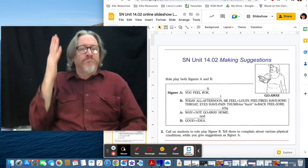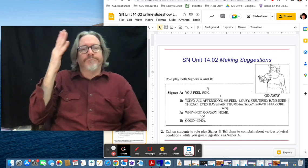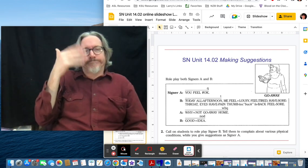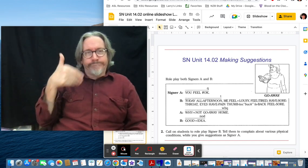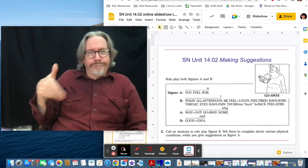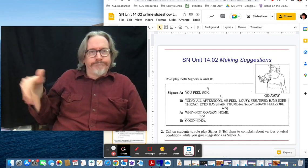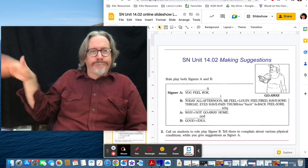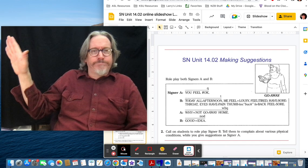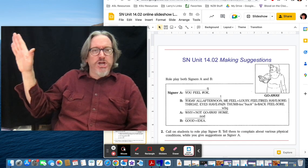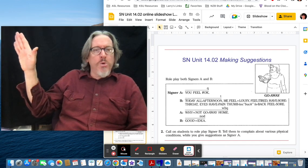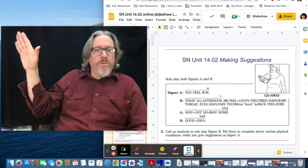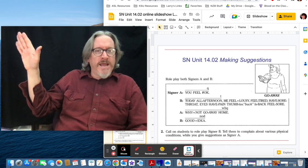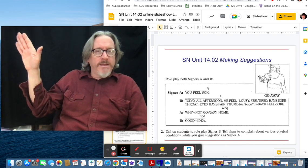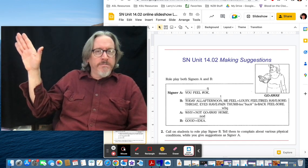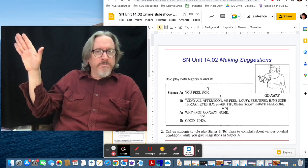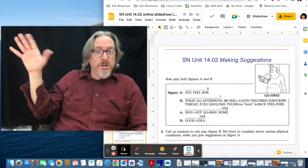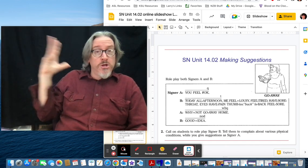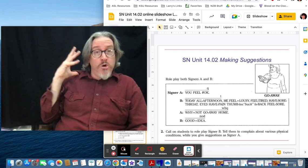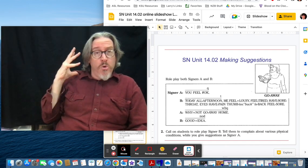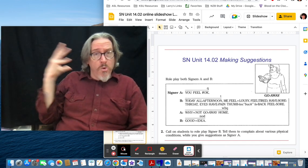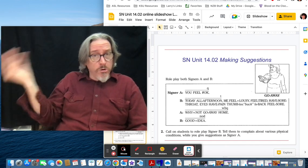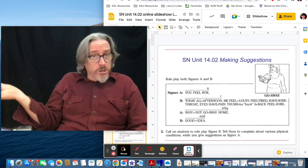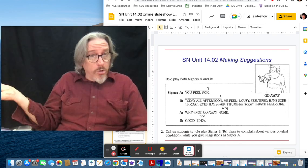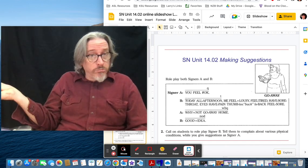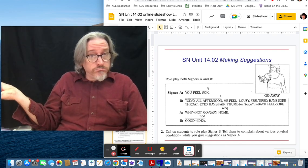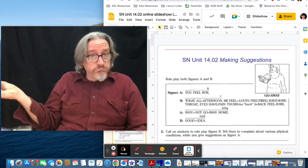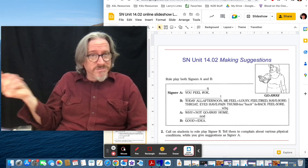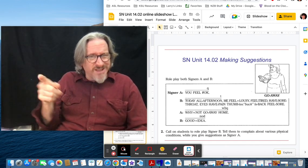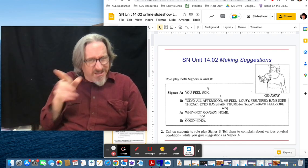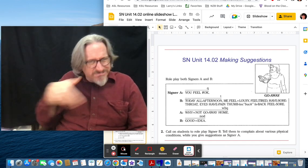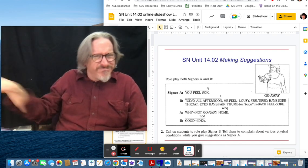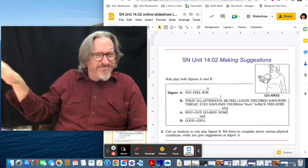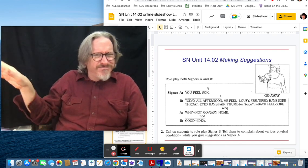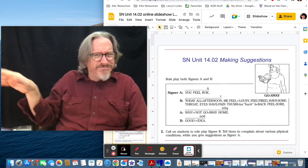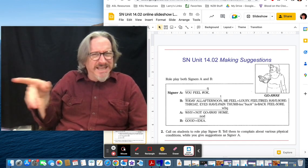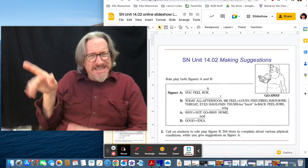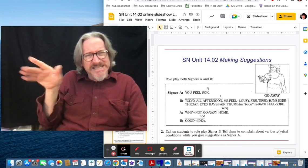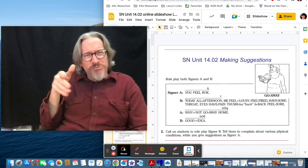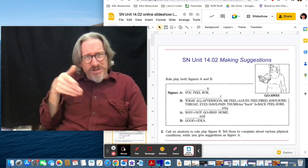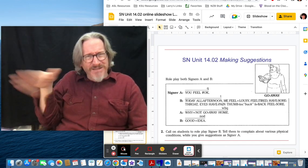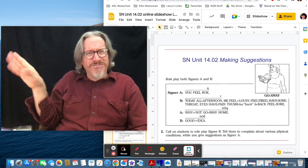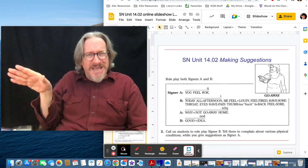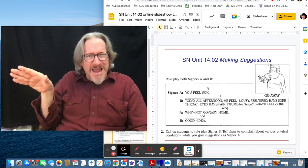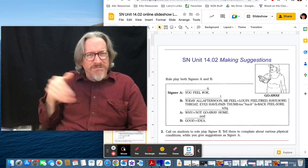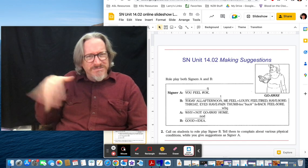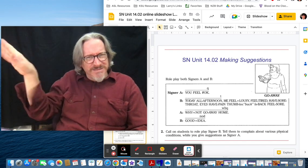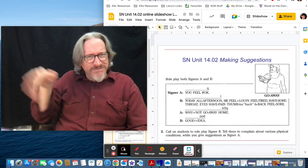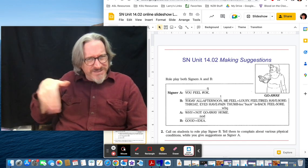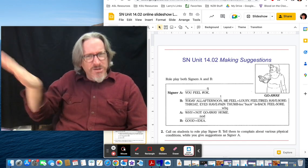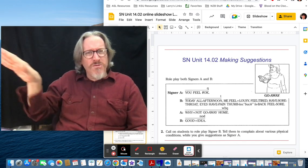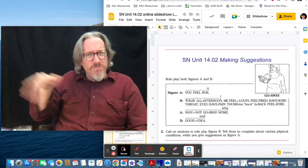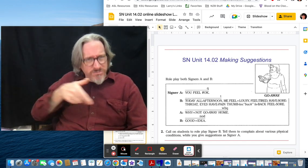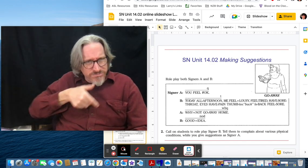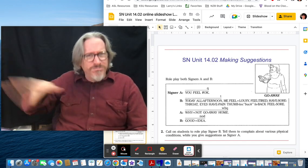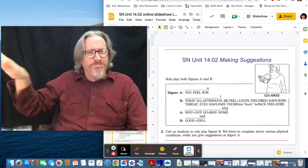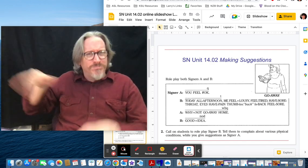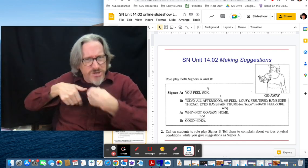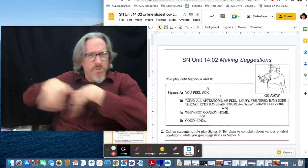And go away or go. Like this is more like get out,